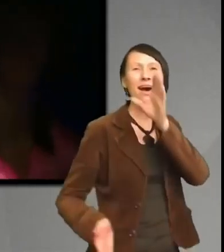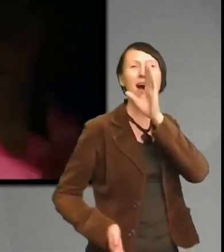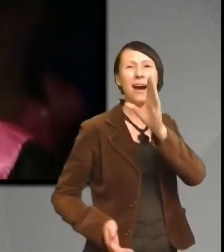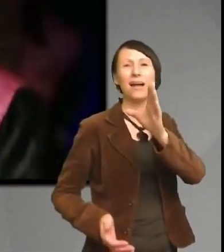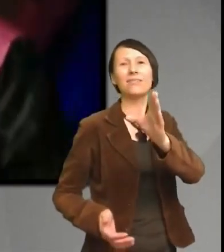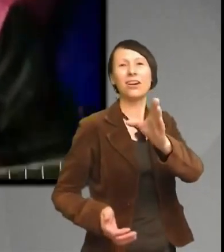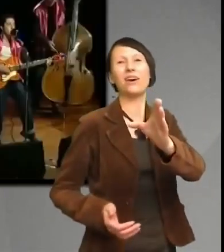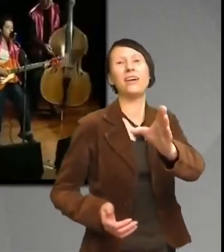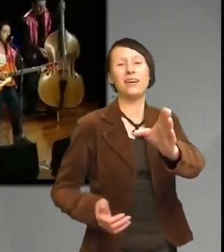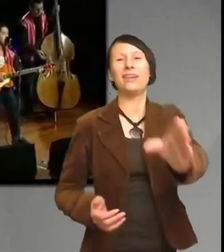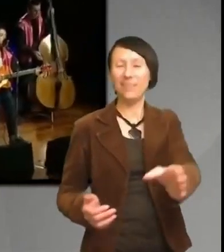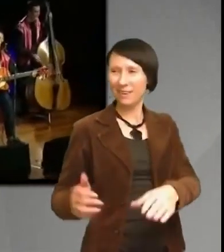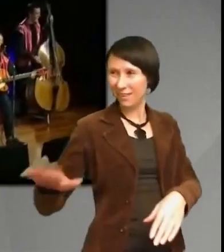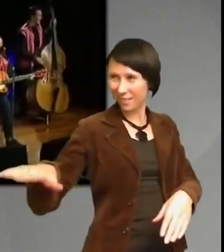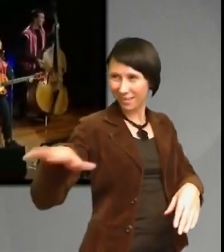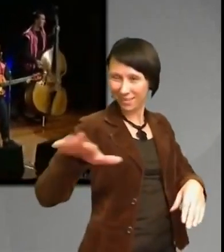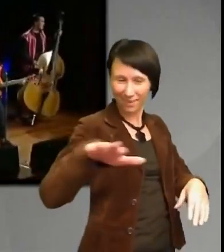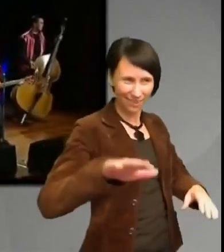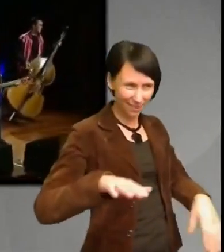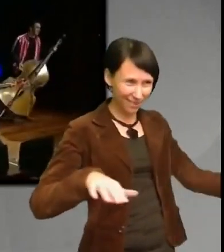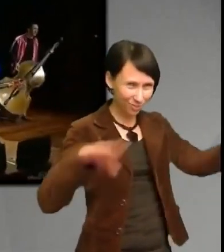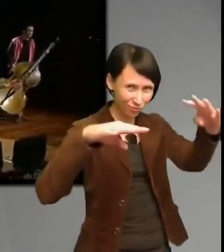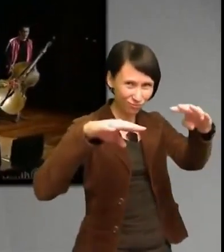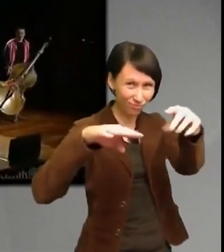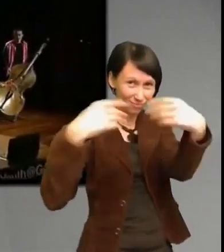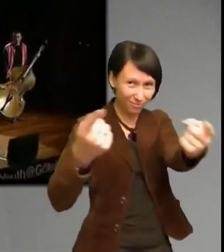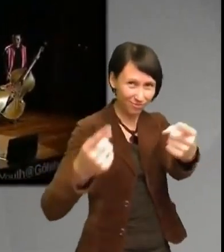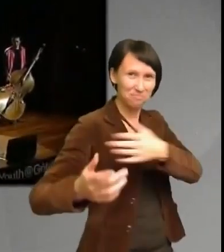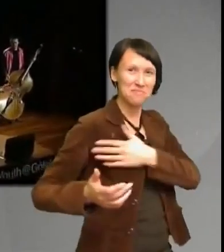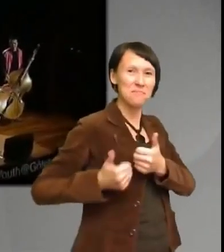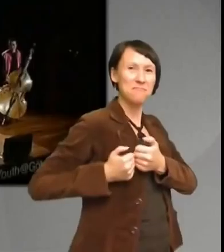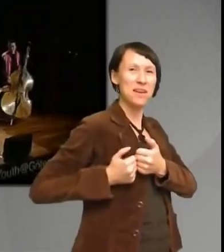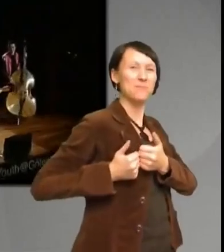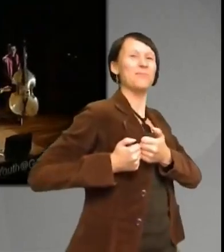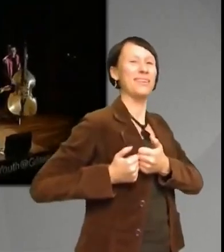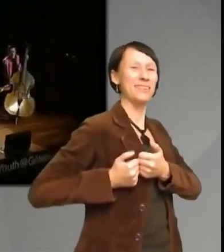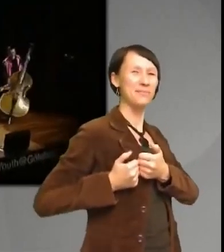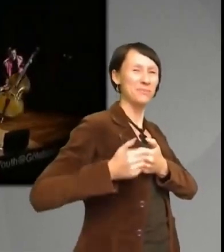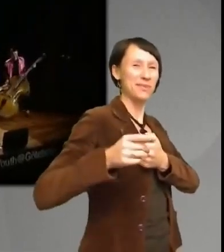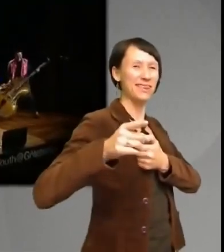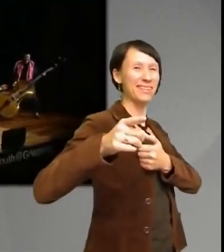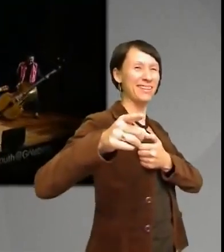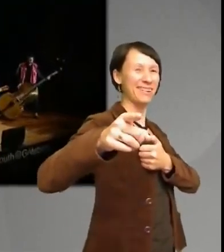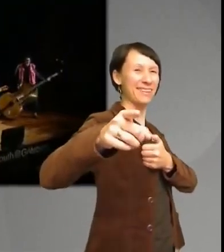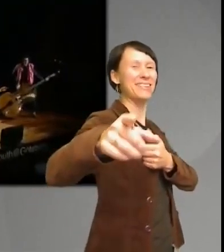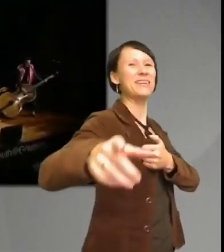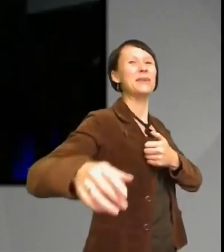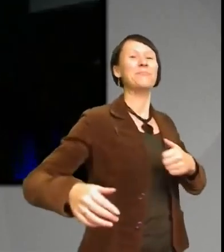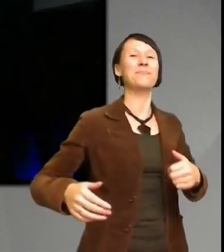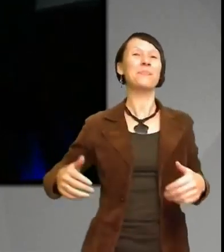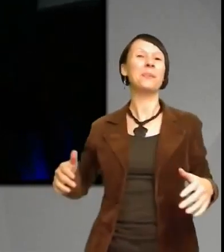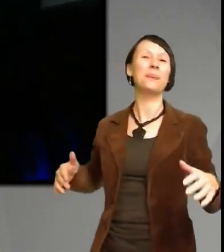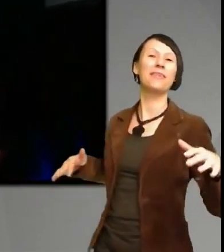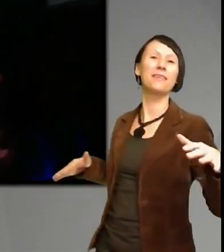mean a maybe. Bebop-a-lula, she's my baby, love my baby, love my baby, love. Oh,